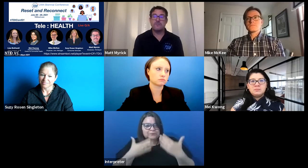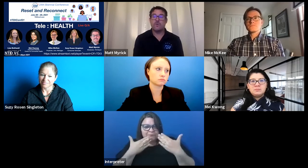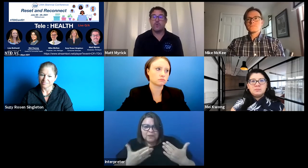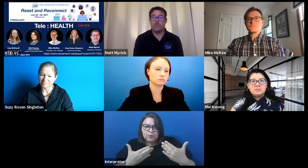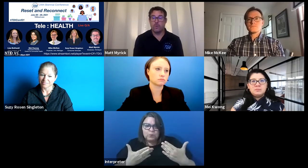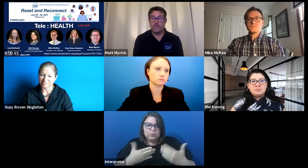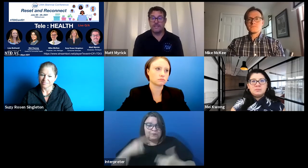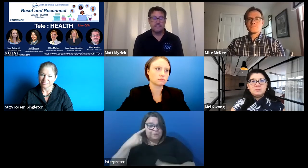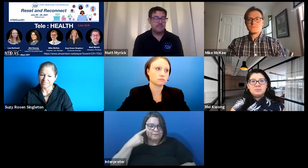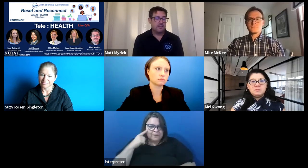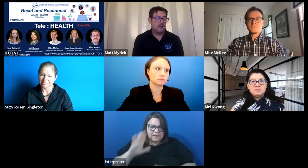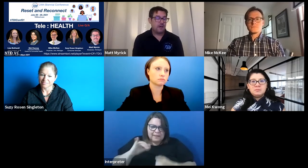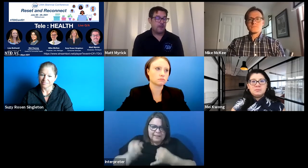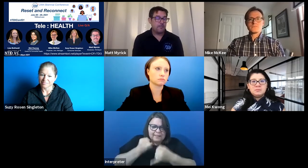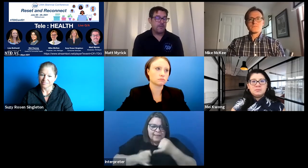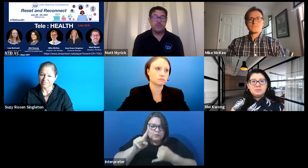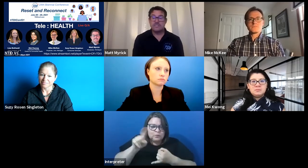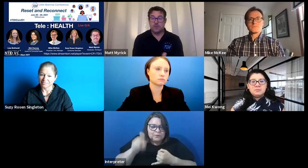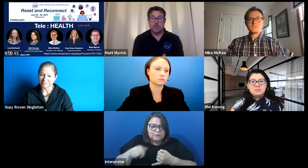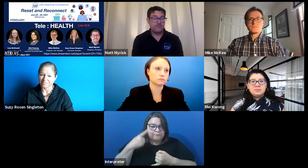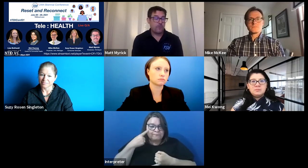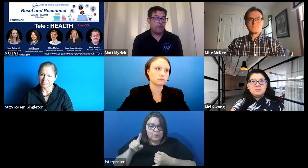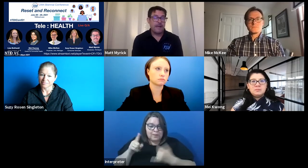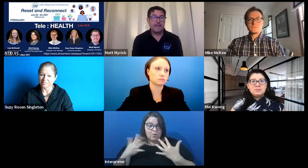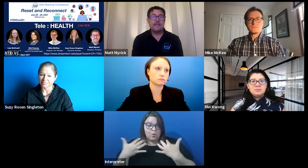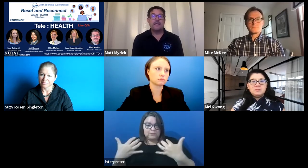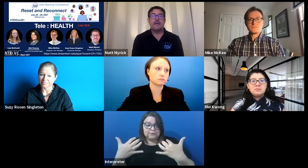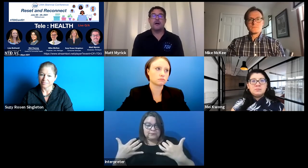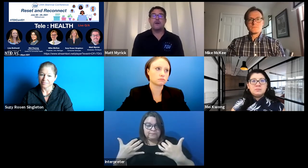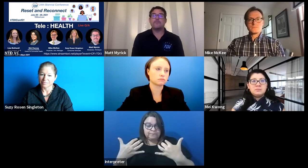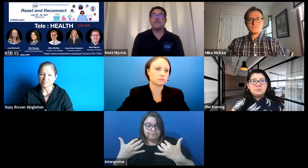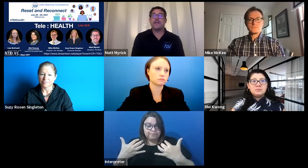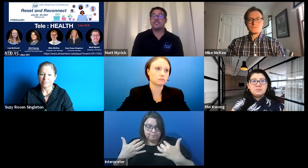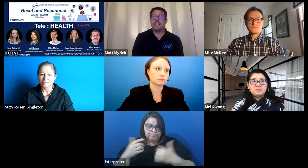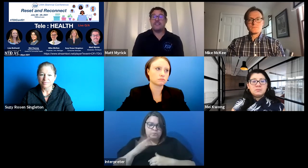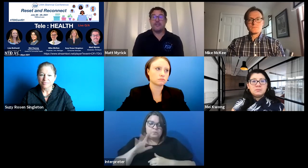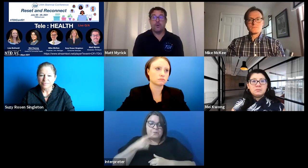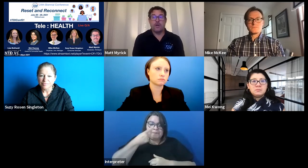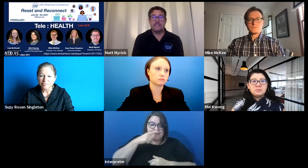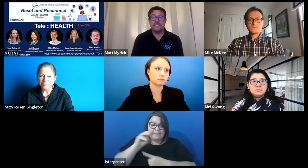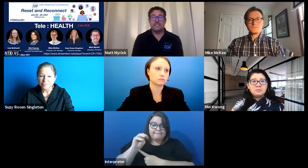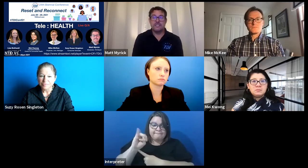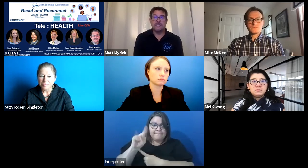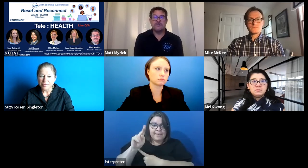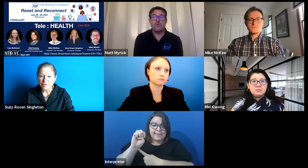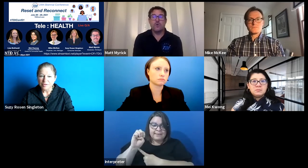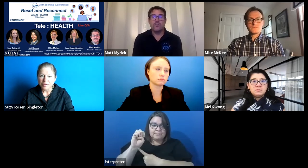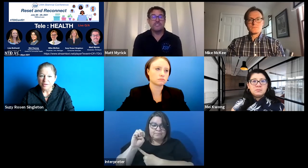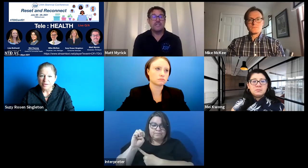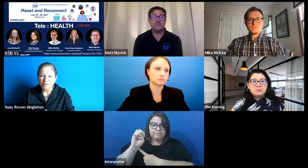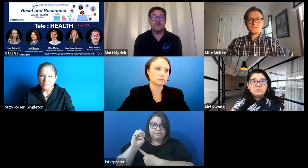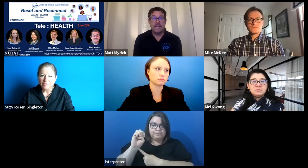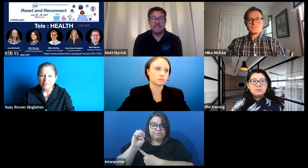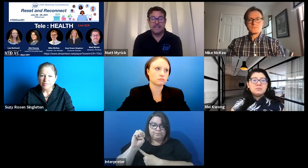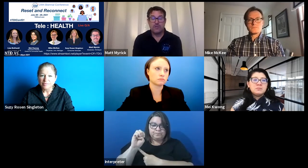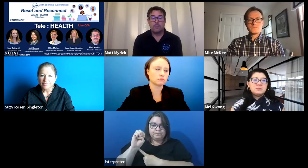question for the audience. This is the question from Mai. I understand that your organization is for the